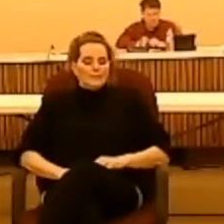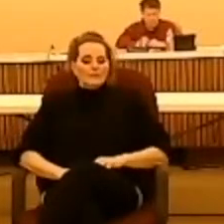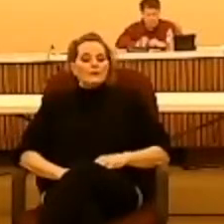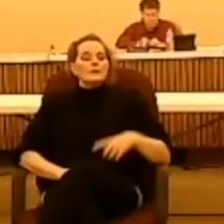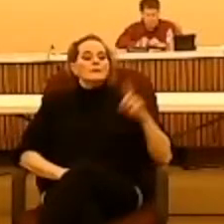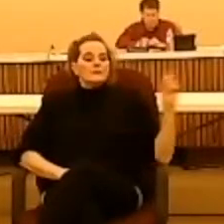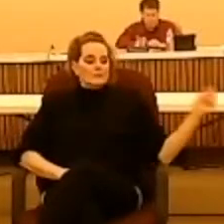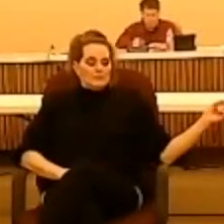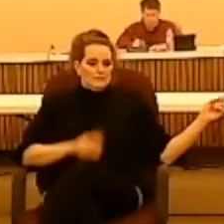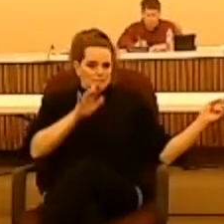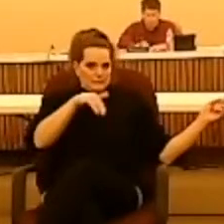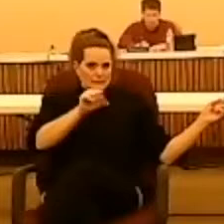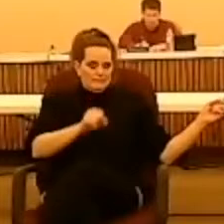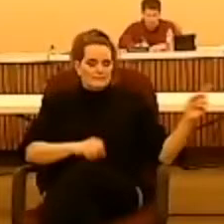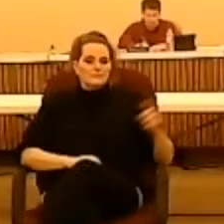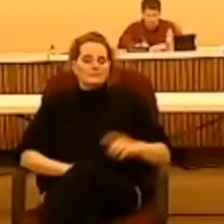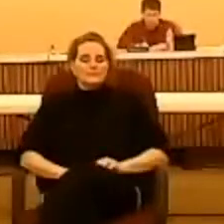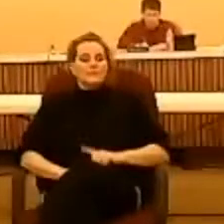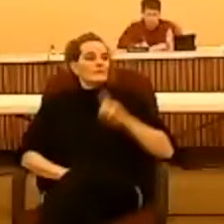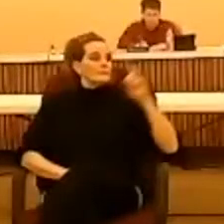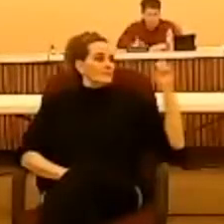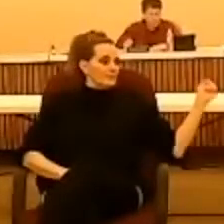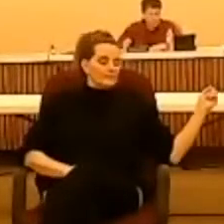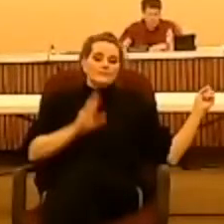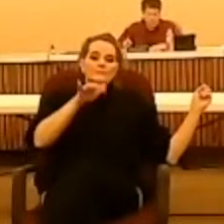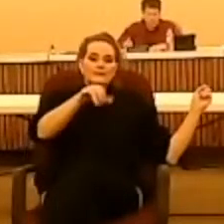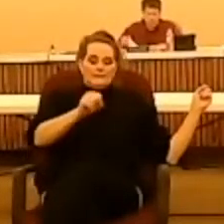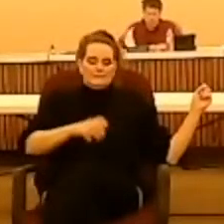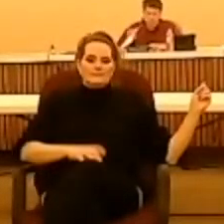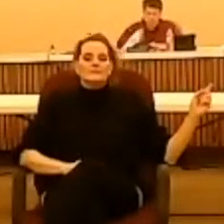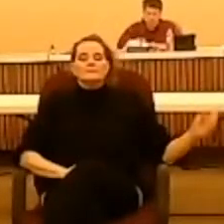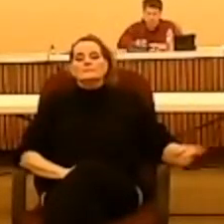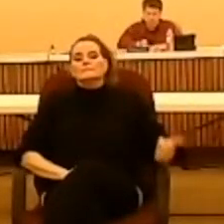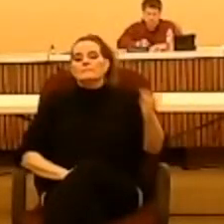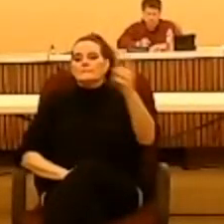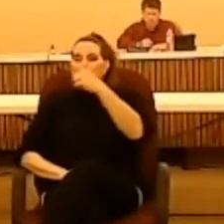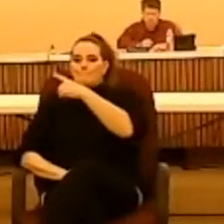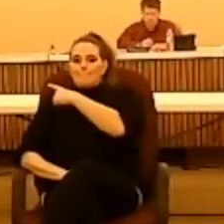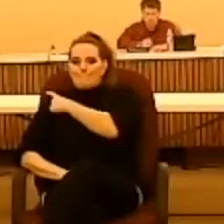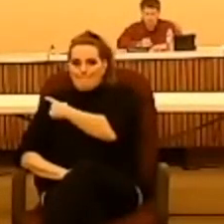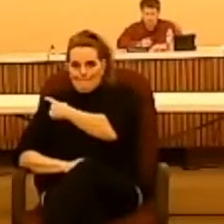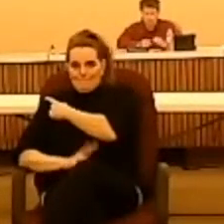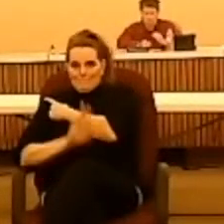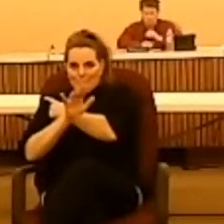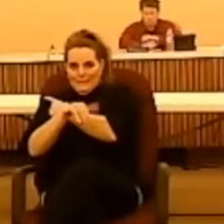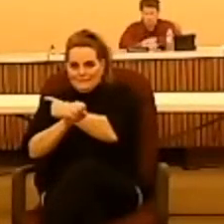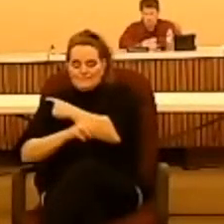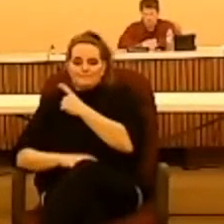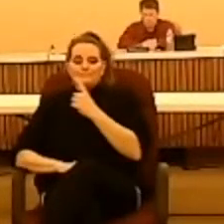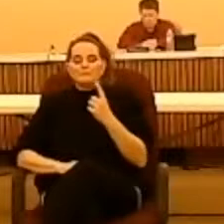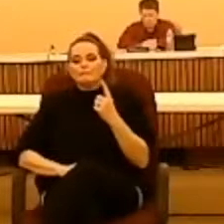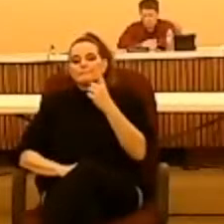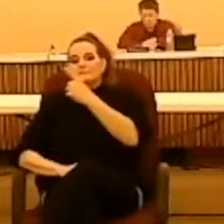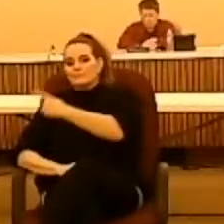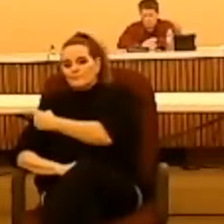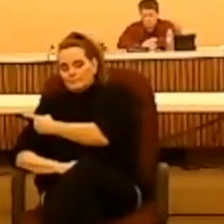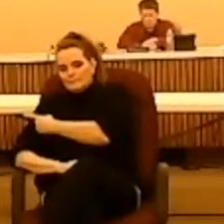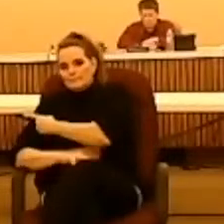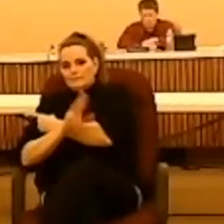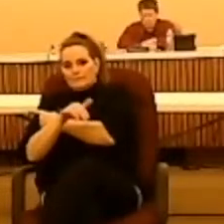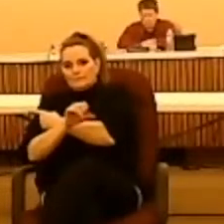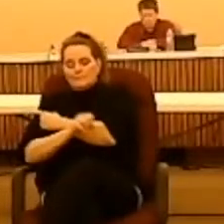Councilmember Barley, Aye. Councilmember Stafford, Councilmember Safranek, Aye. Councilmember